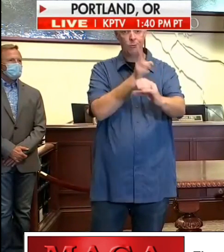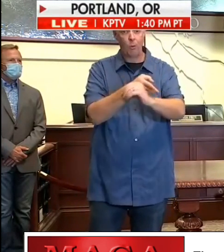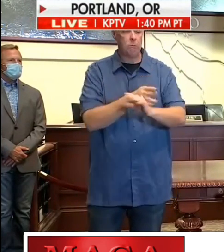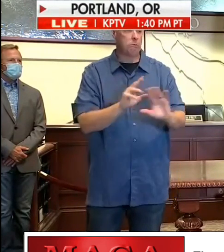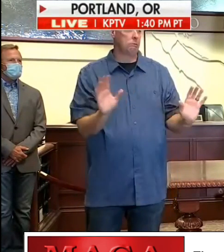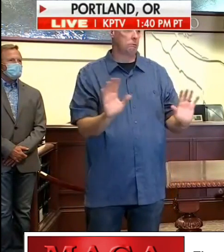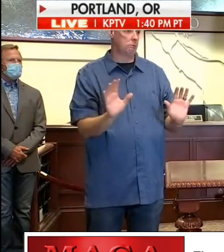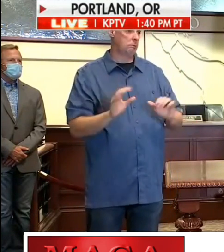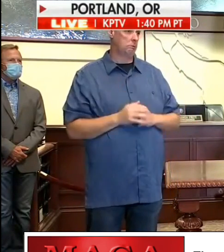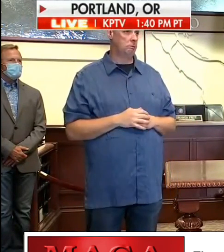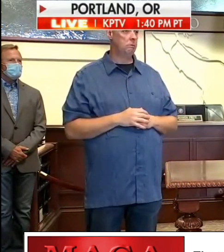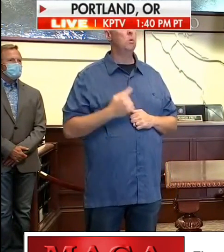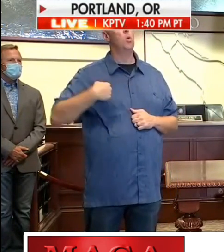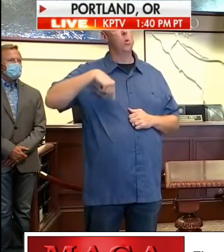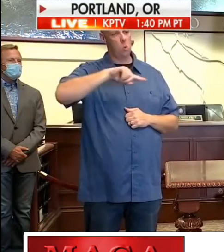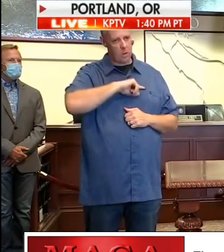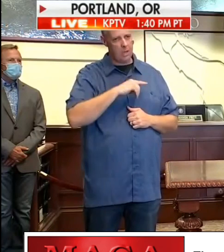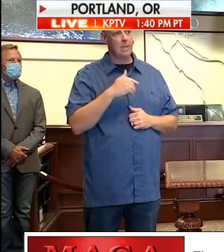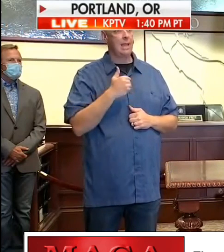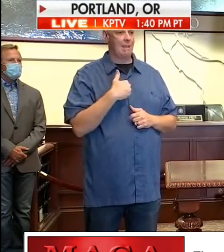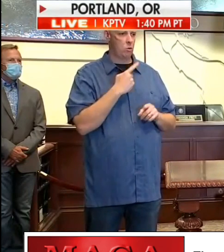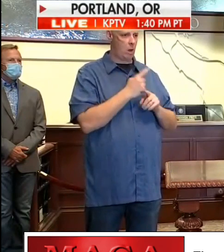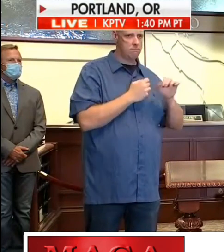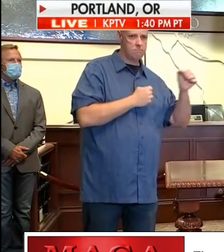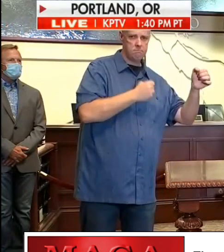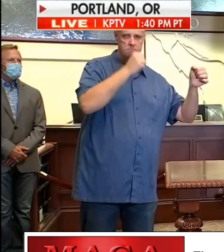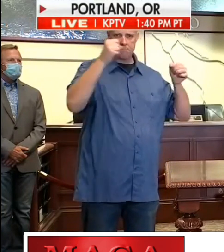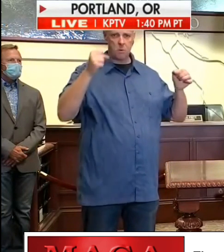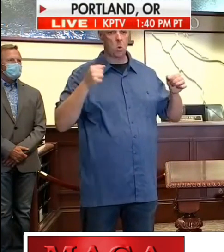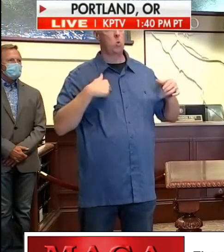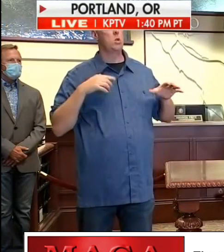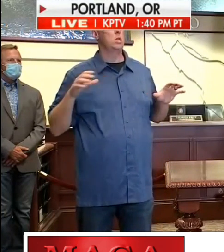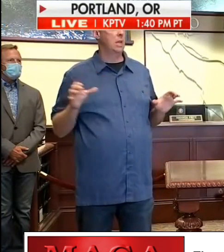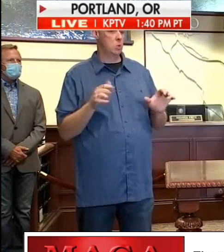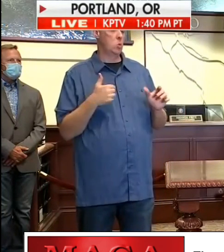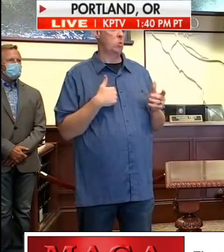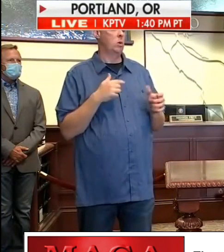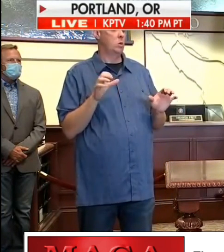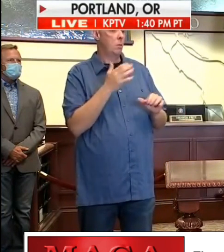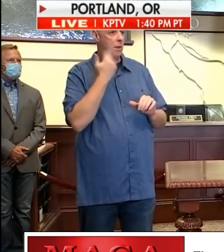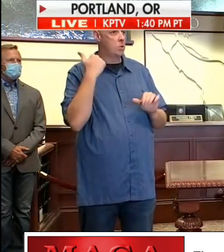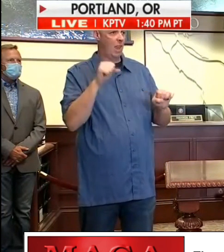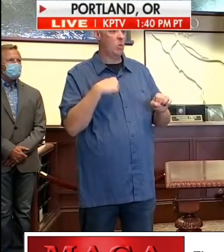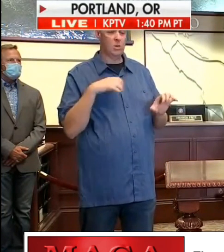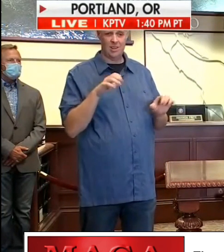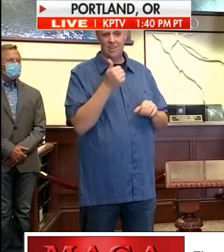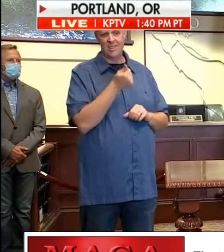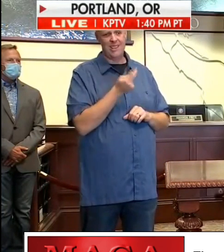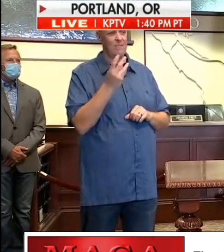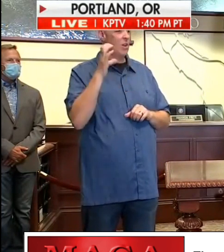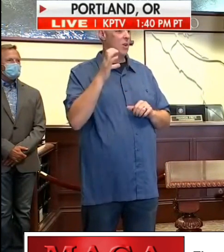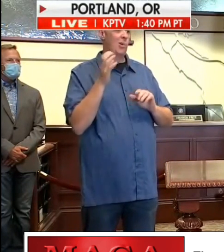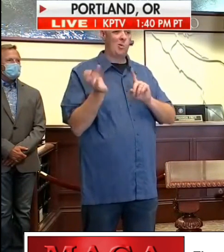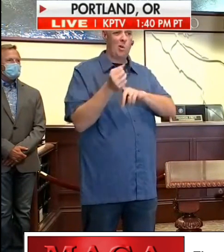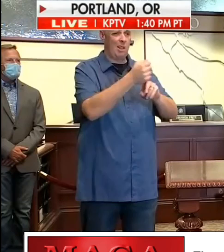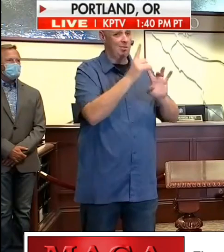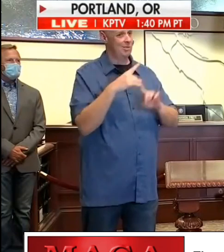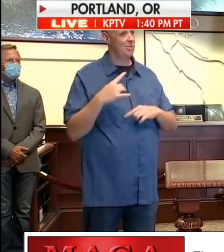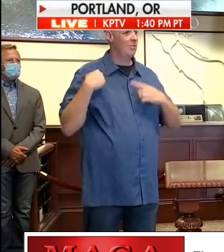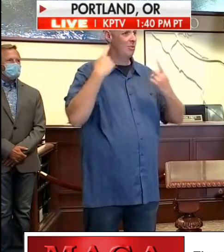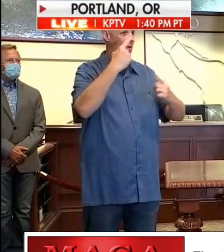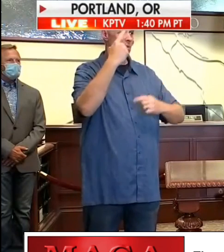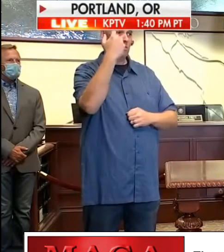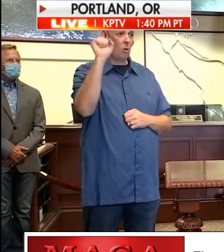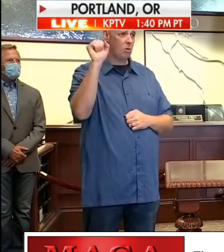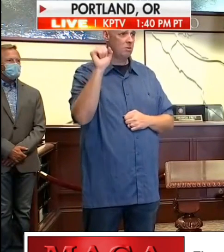know, where we can, we have our resources stationed and we take action when we can. We've made several hundred arrests throughout these protests. So we've